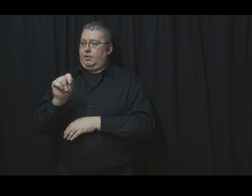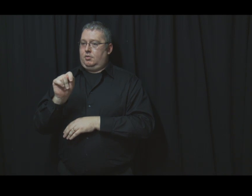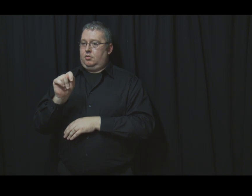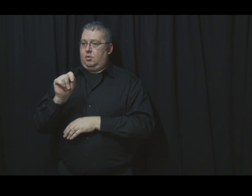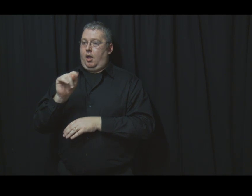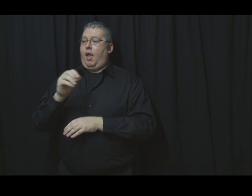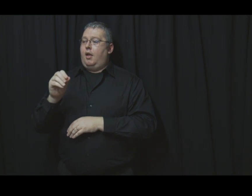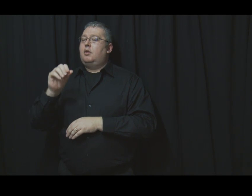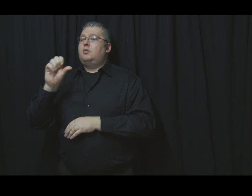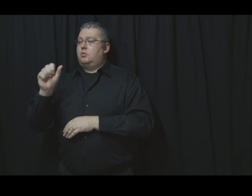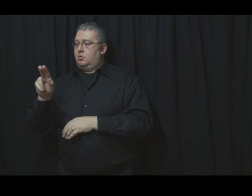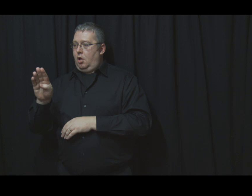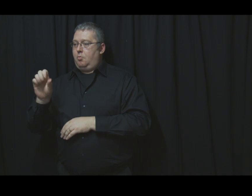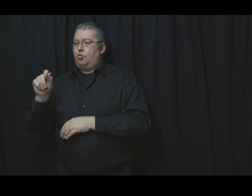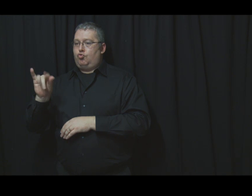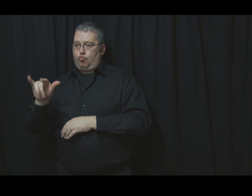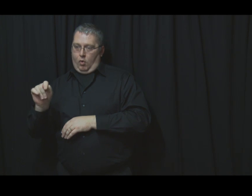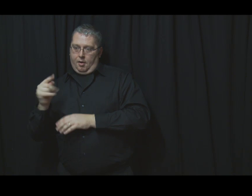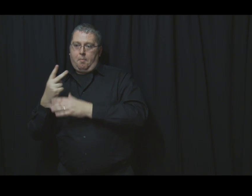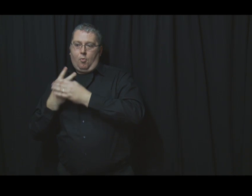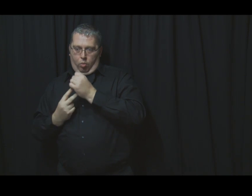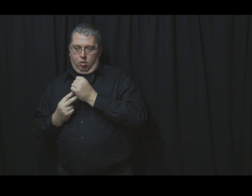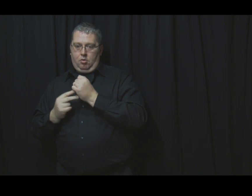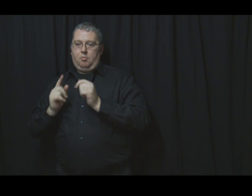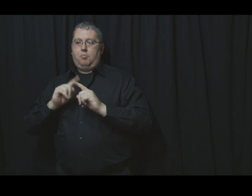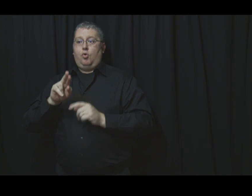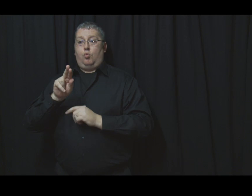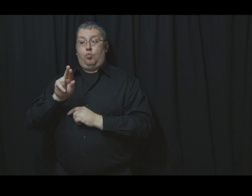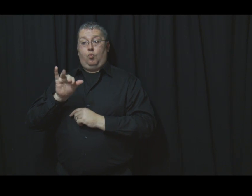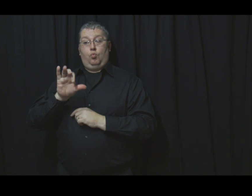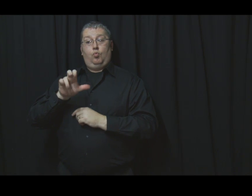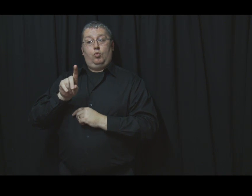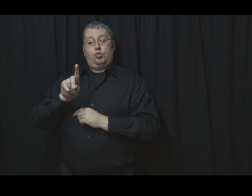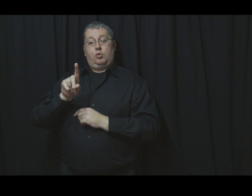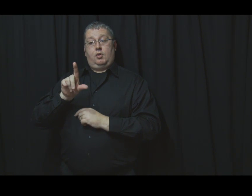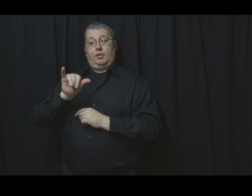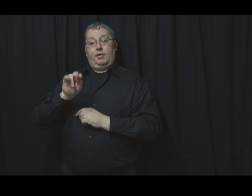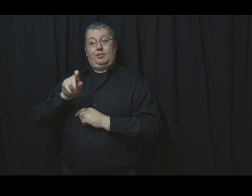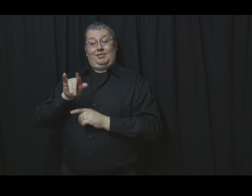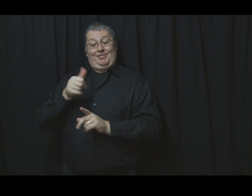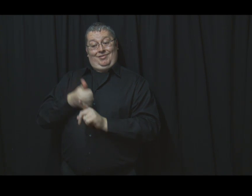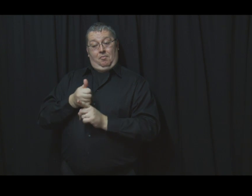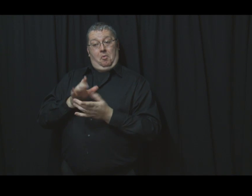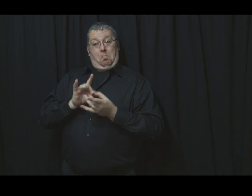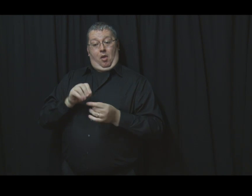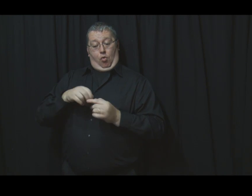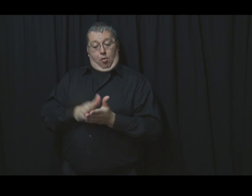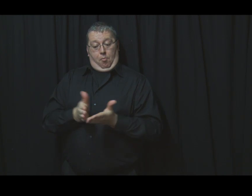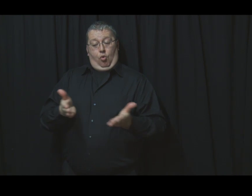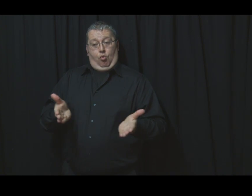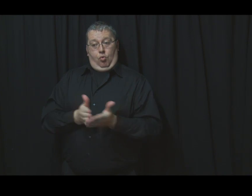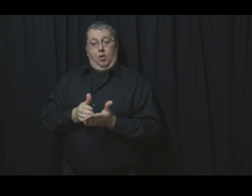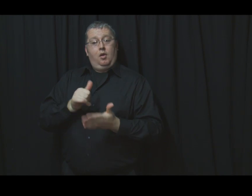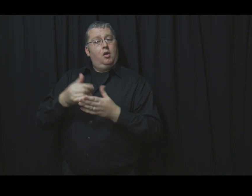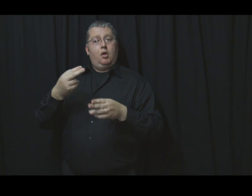substrate. But Richard Lenski is here mentioned in this book, and it's called Evolution in the